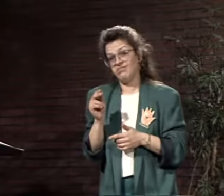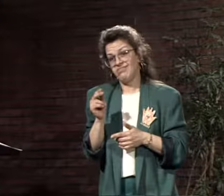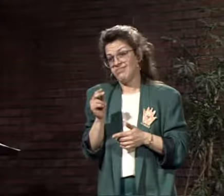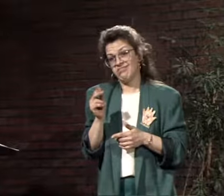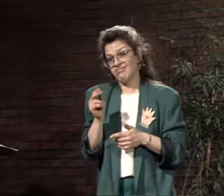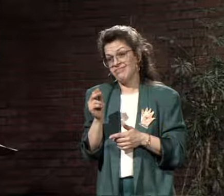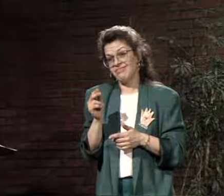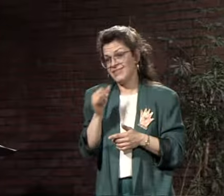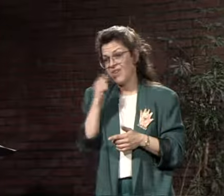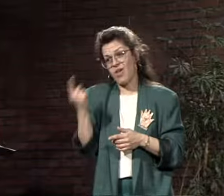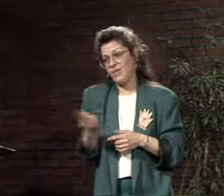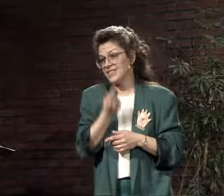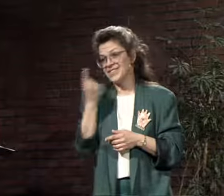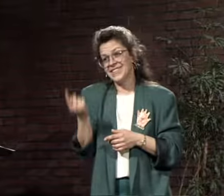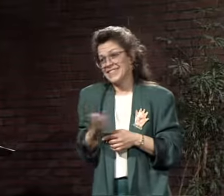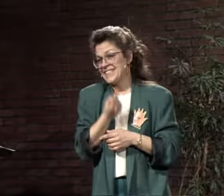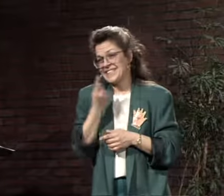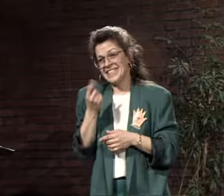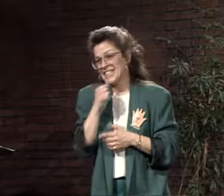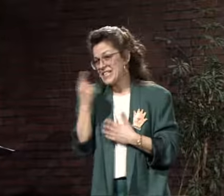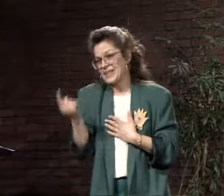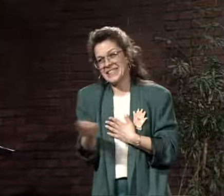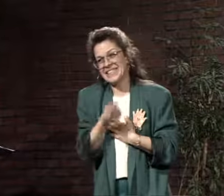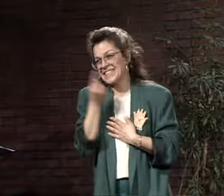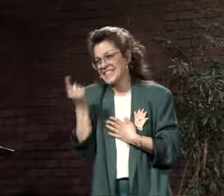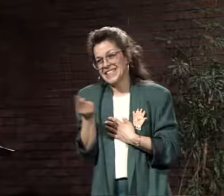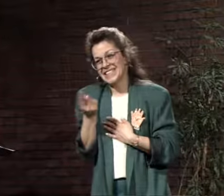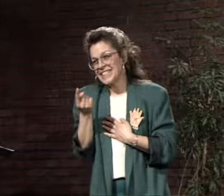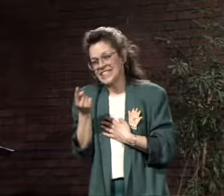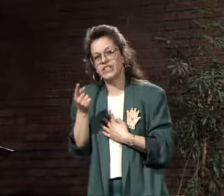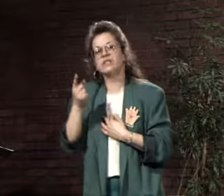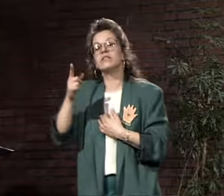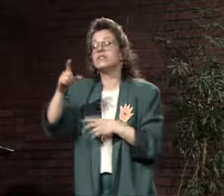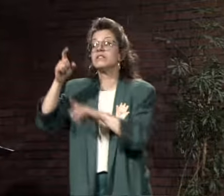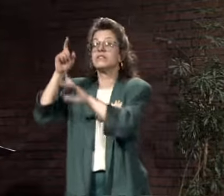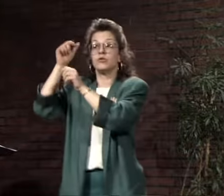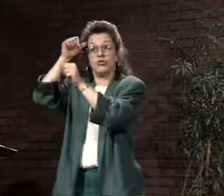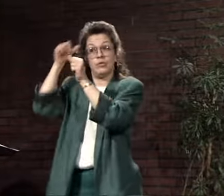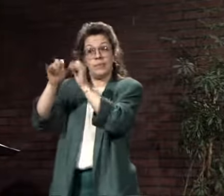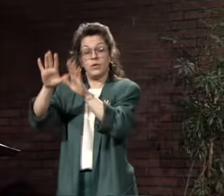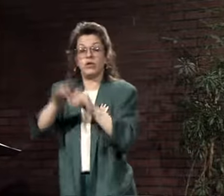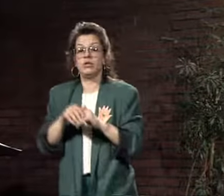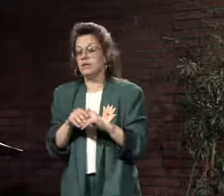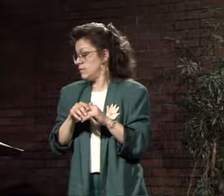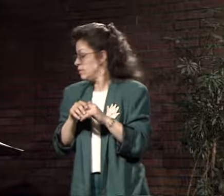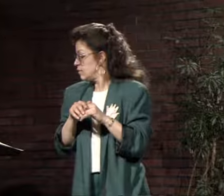is no. They cannot, not always. They cannot always understand speech. Remember,